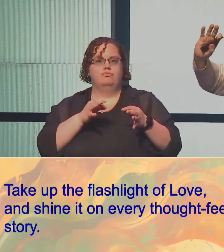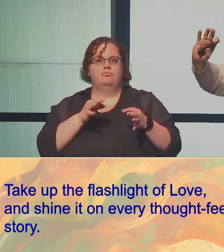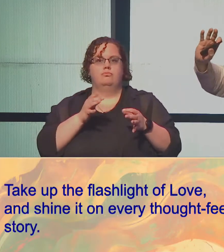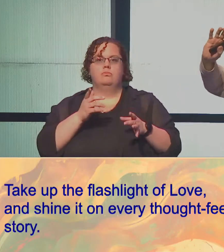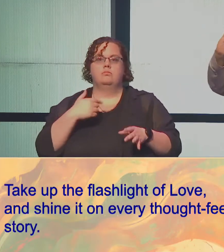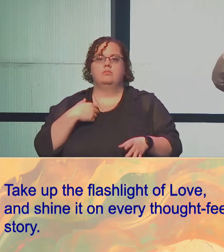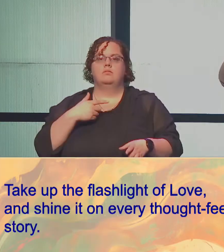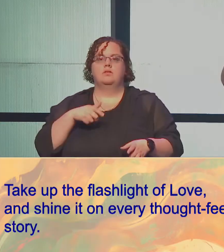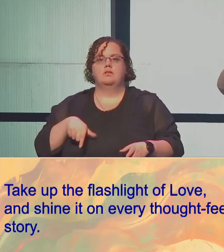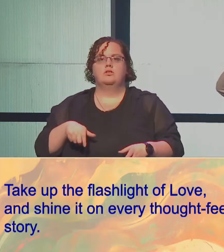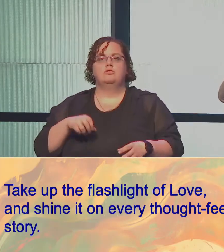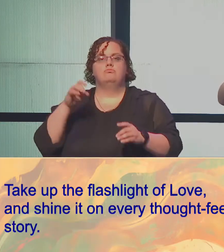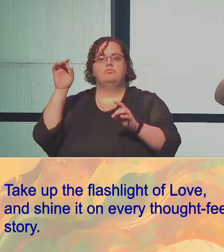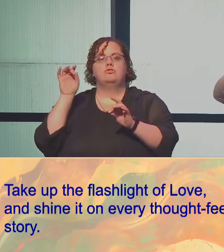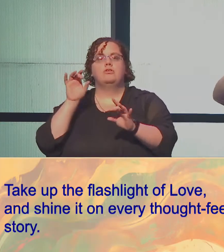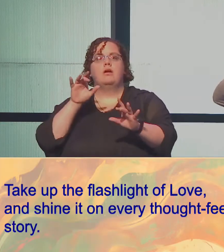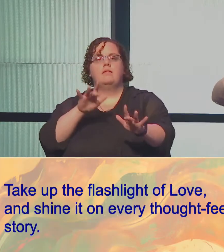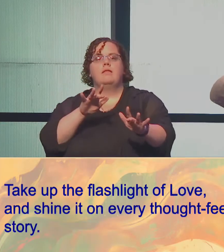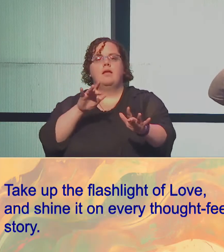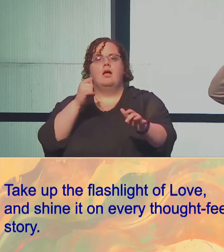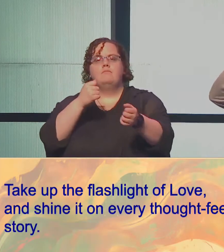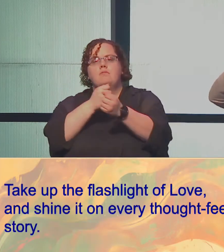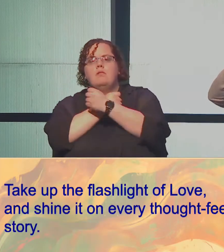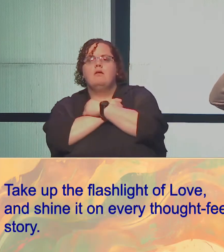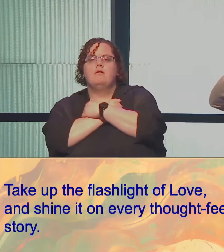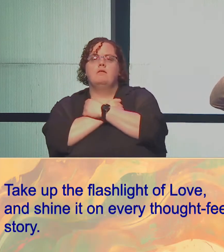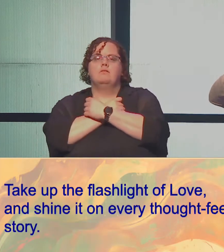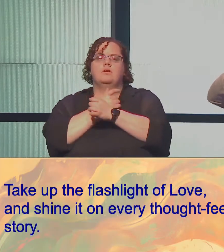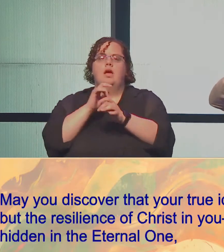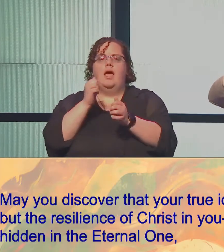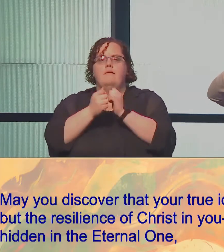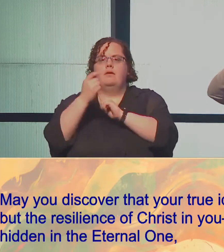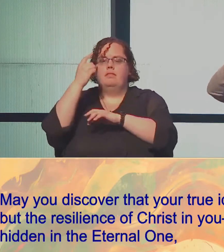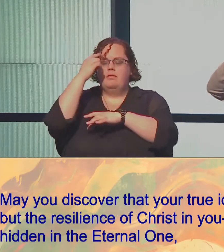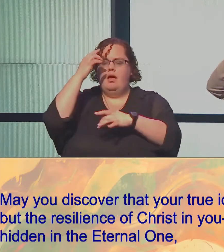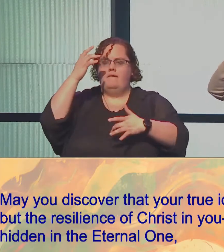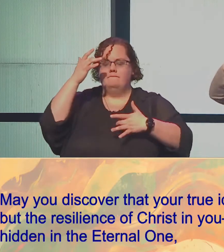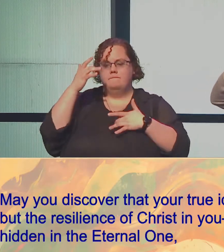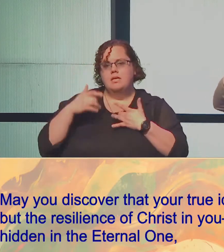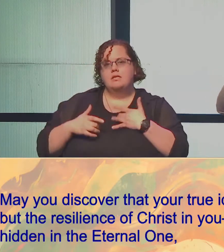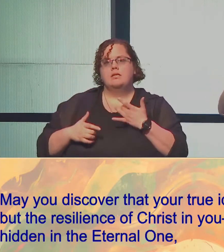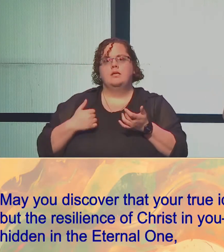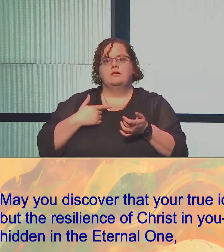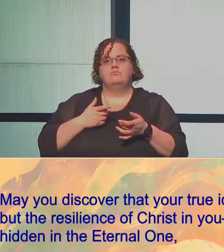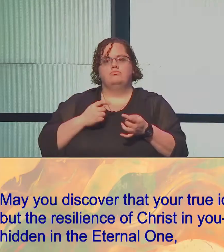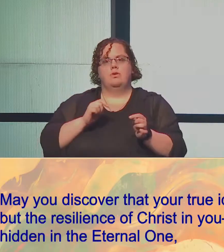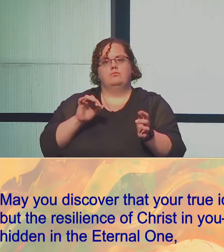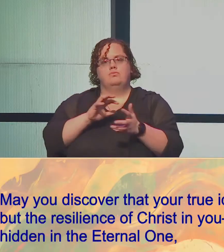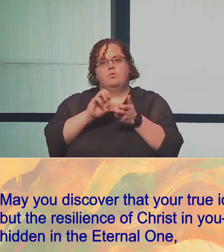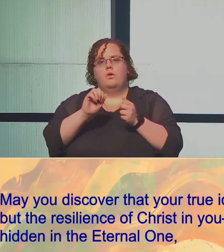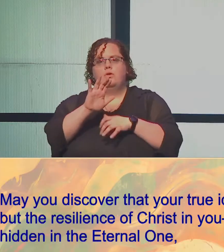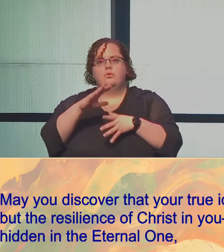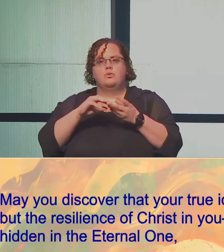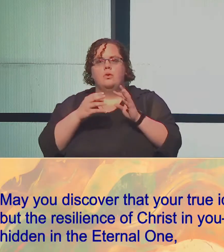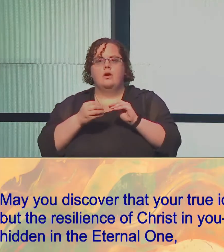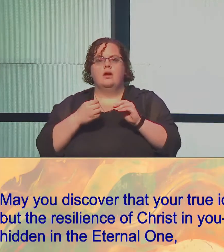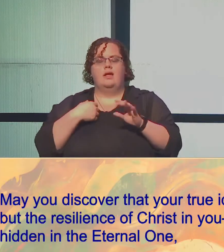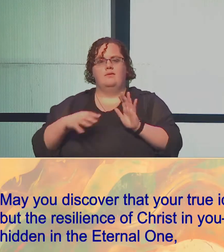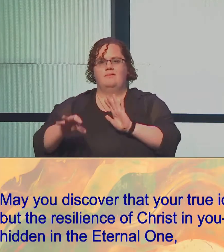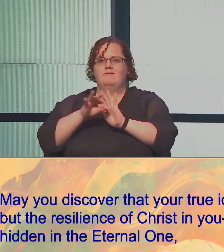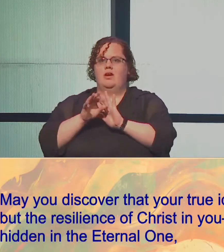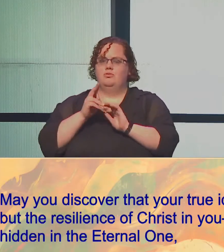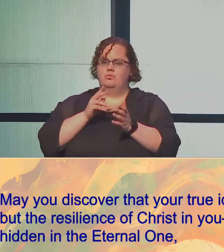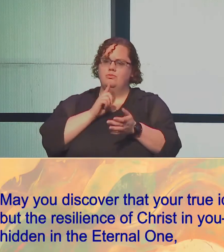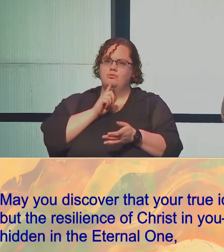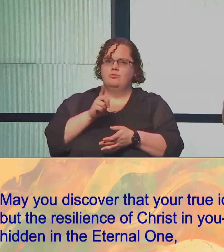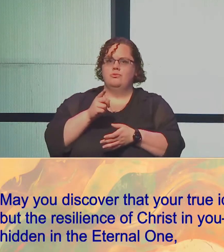that flashlight of love, shine it on every thought, feeling that tries to write your story, and may you discover that your true identity is